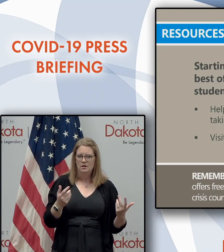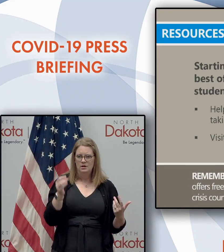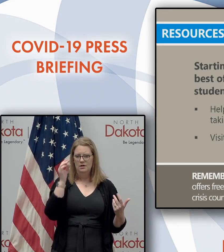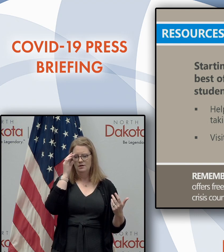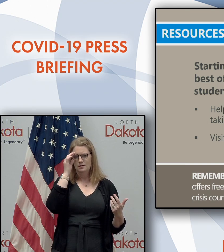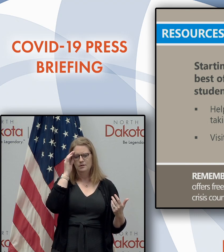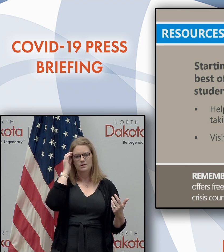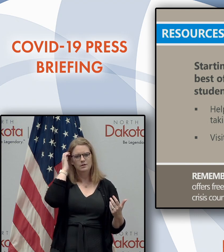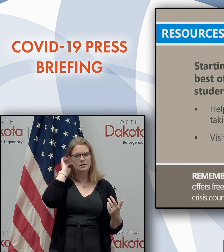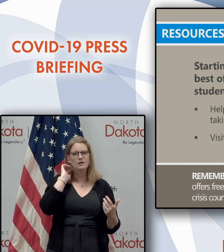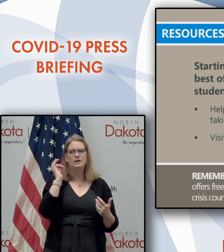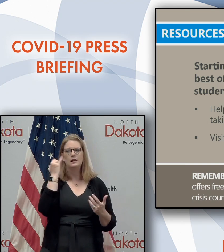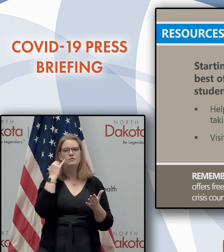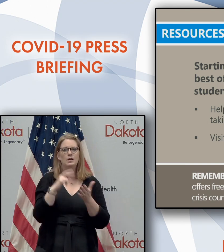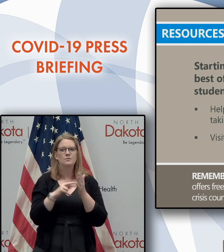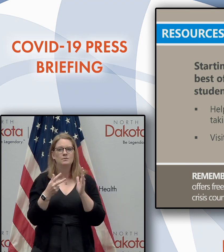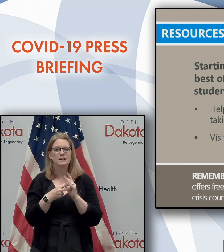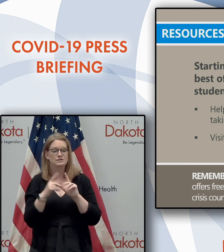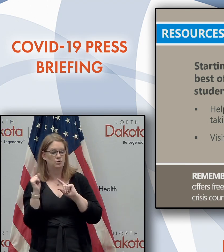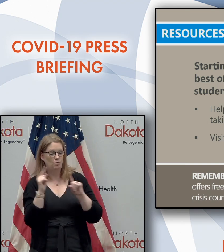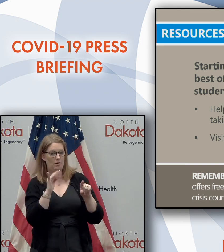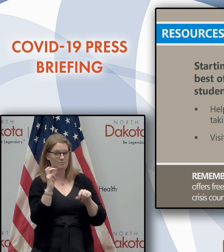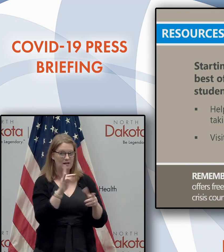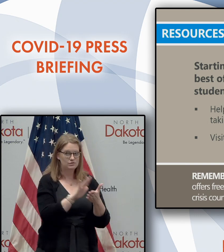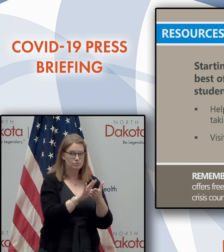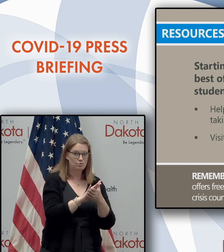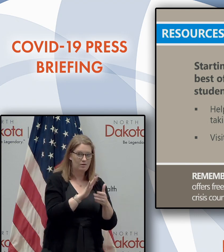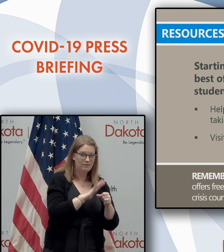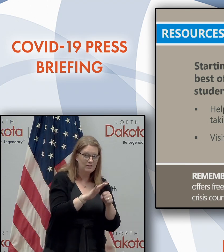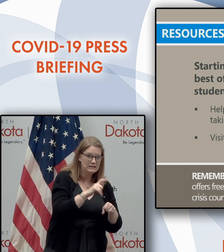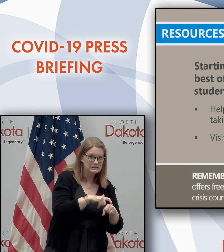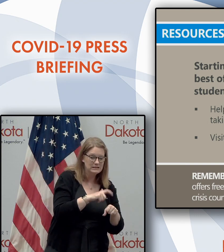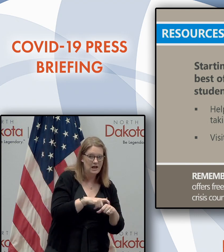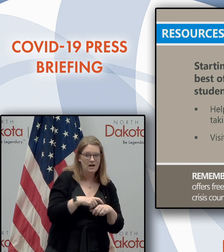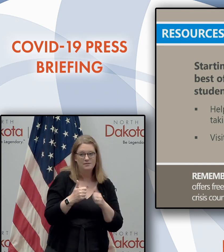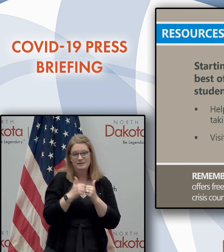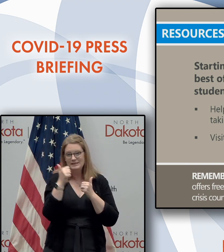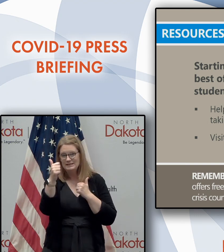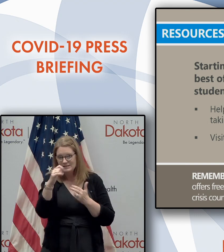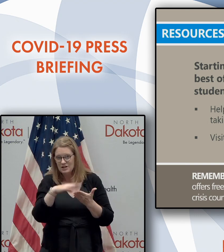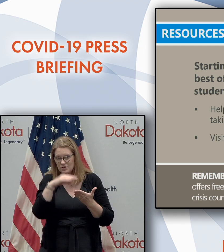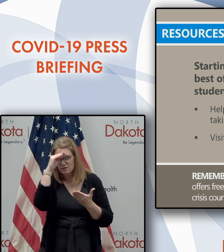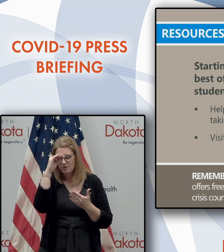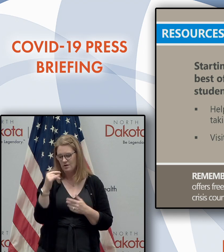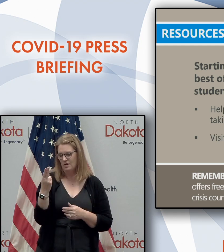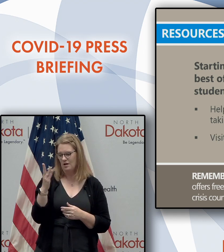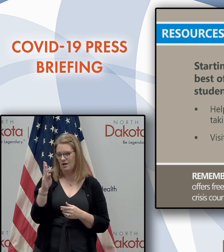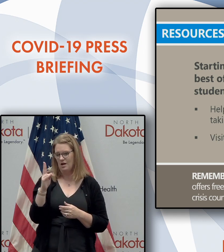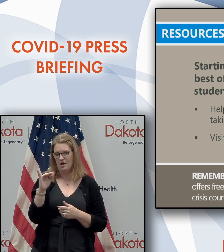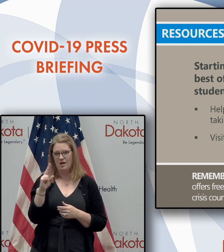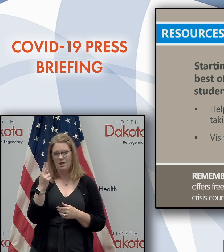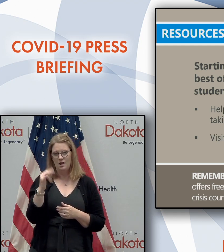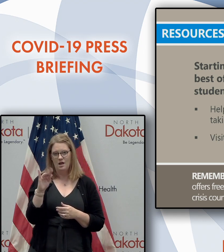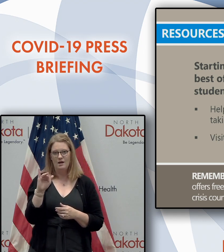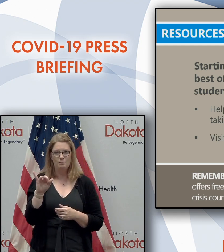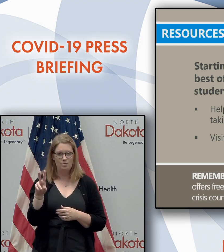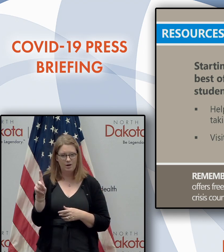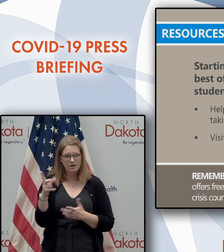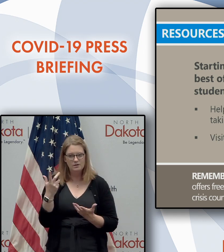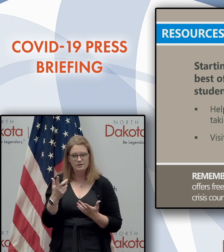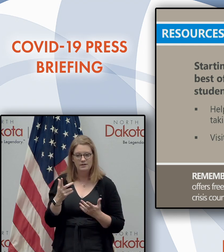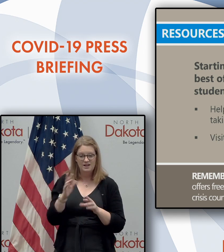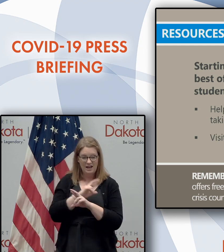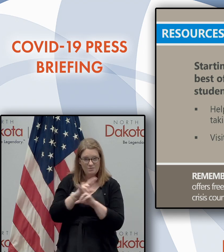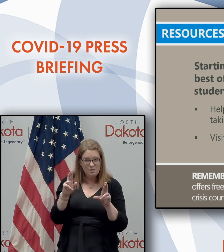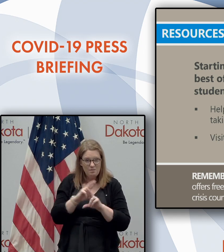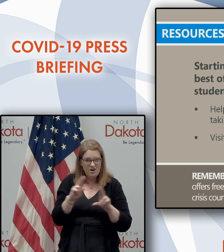and whether that means returning to school full-time, distance learning, or a hybrid model. Parents can find resources on preparing your child for the faces